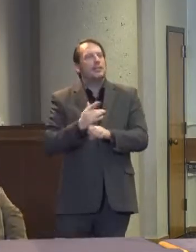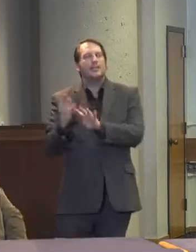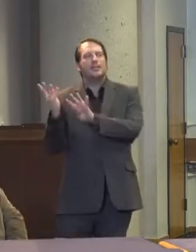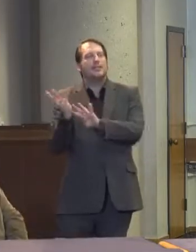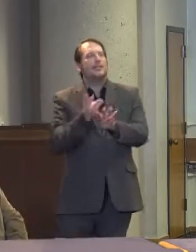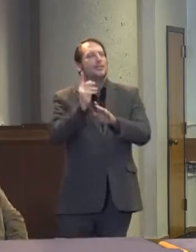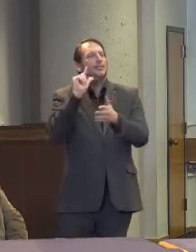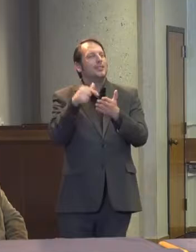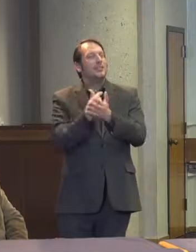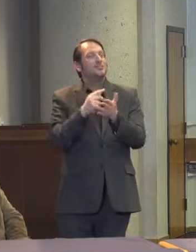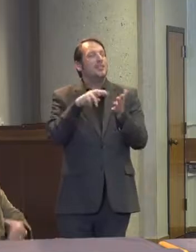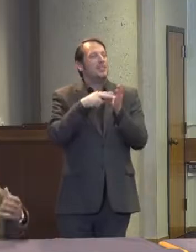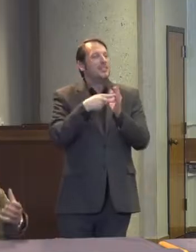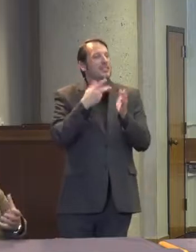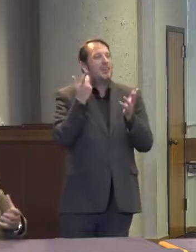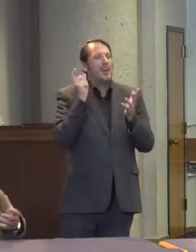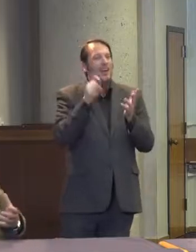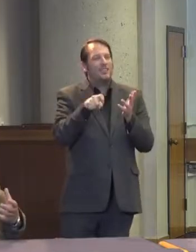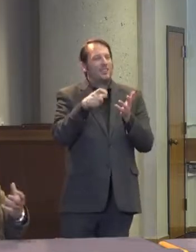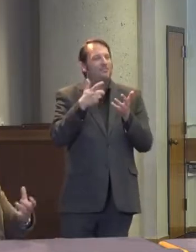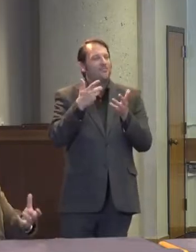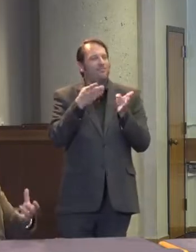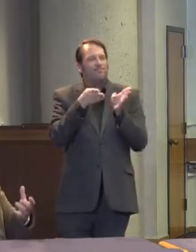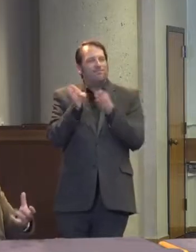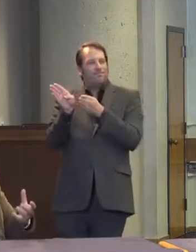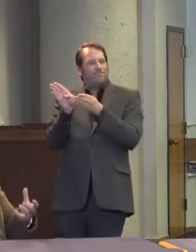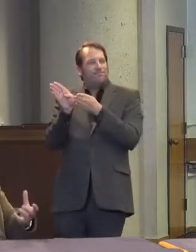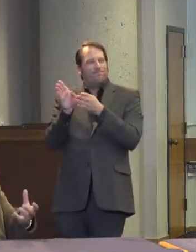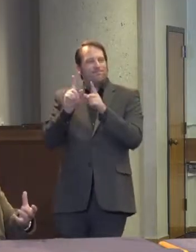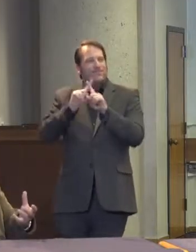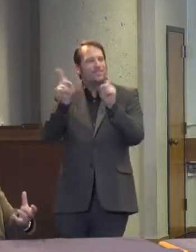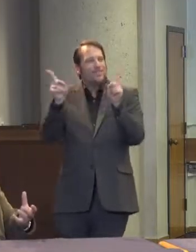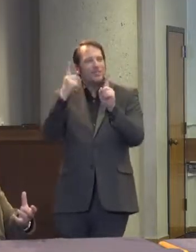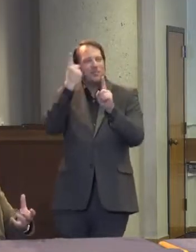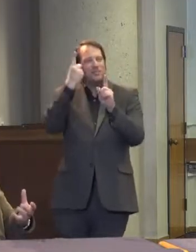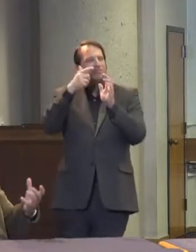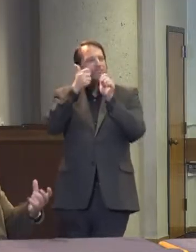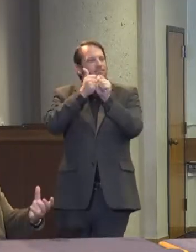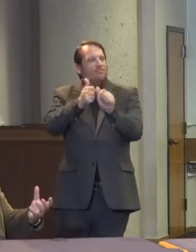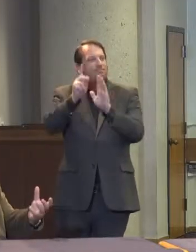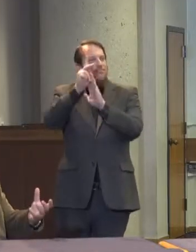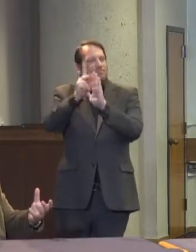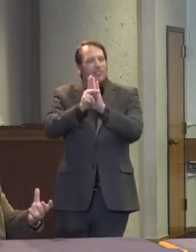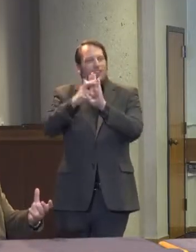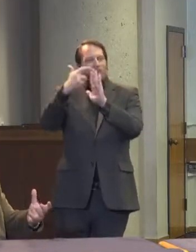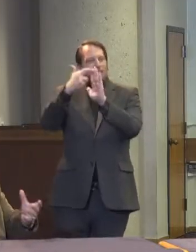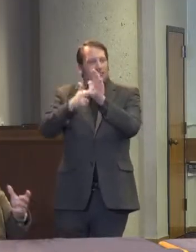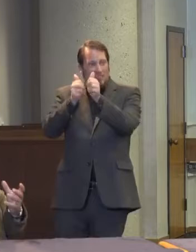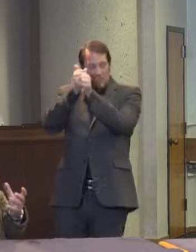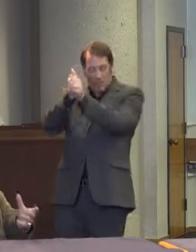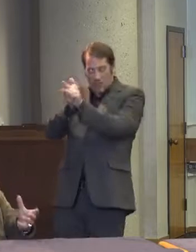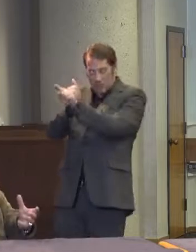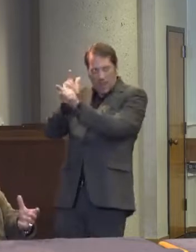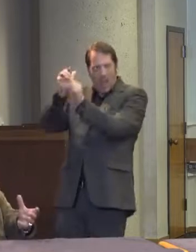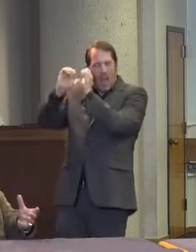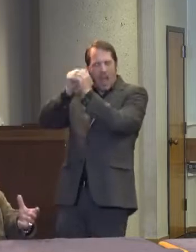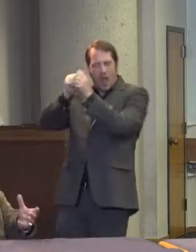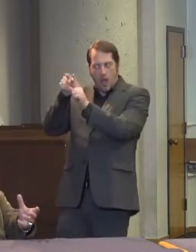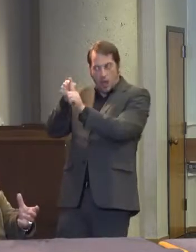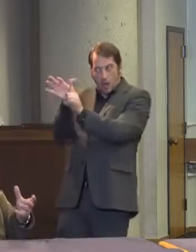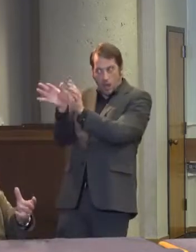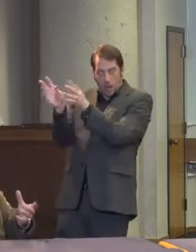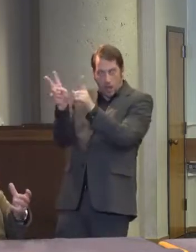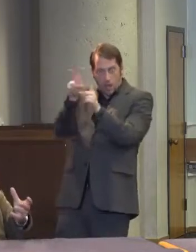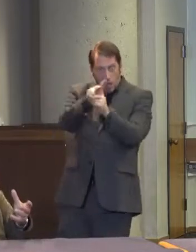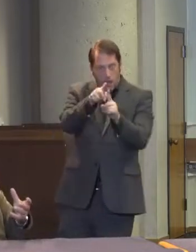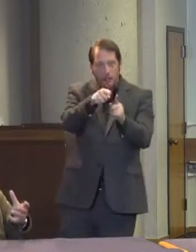to celebrate with their school community the graduation of their student. We don't know what that will look like yet, but we're going to find a way.